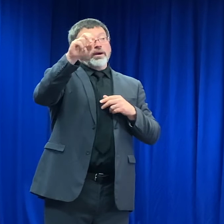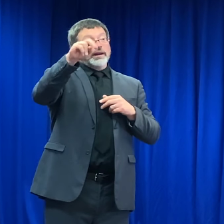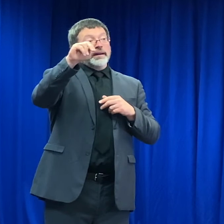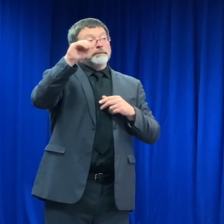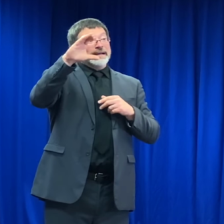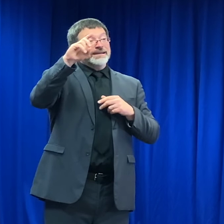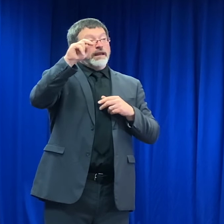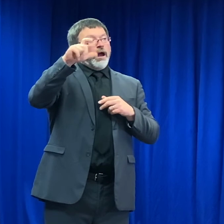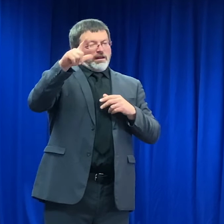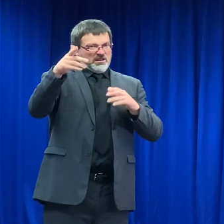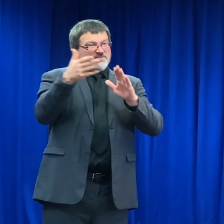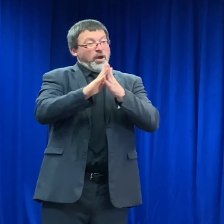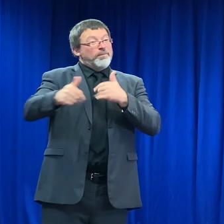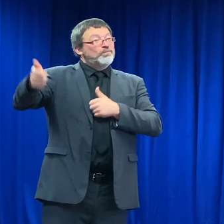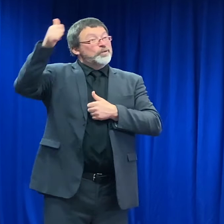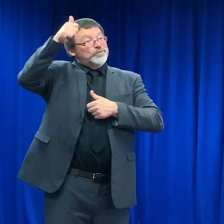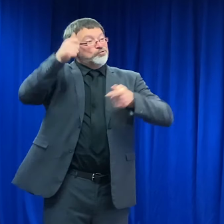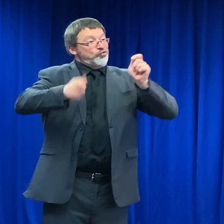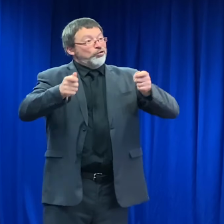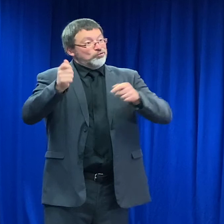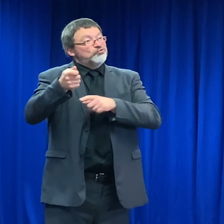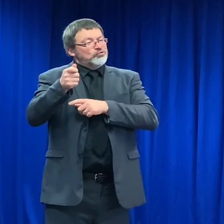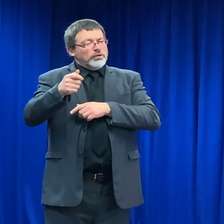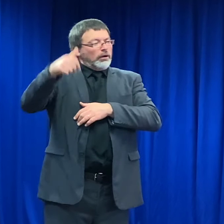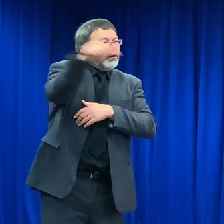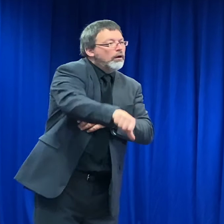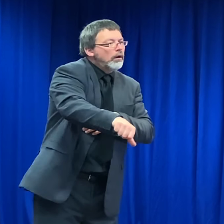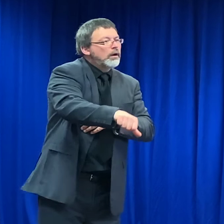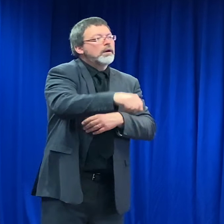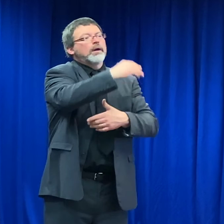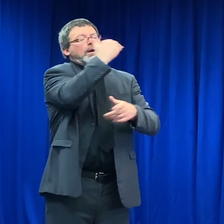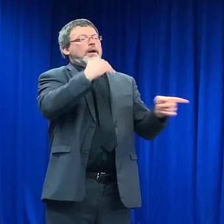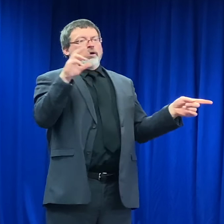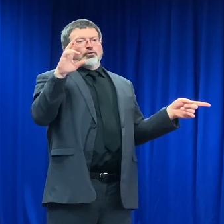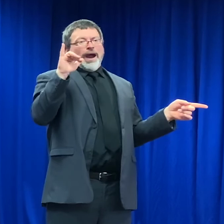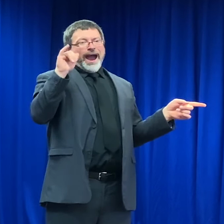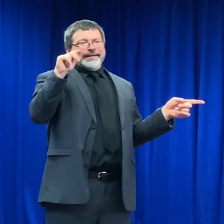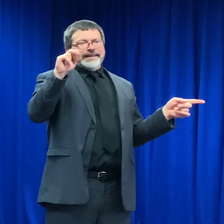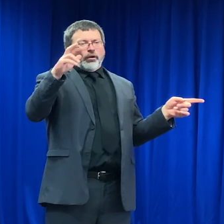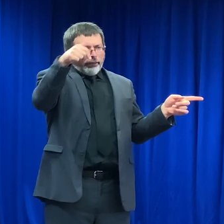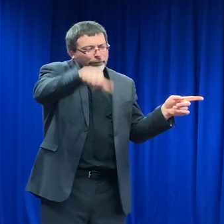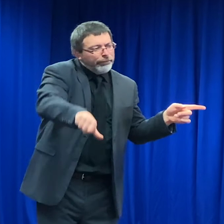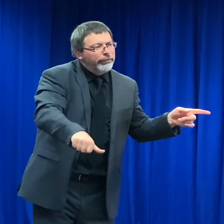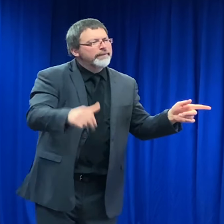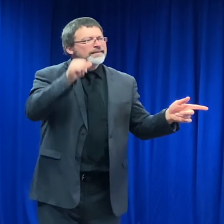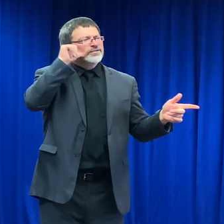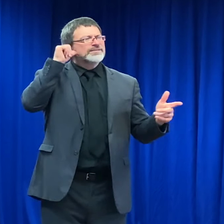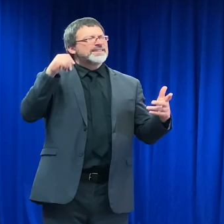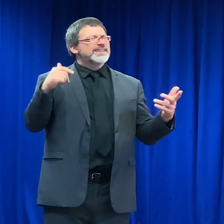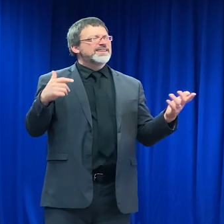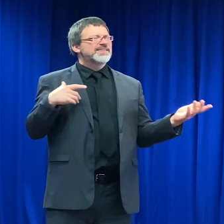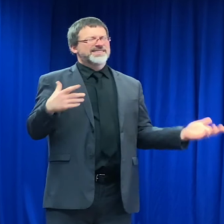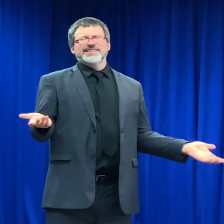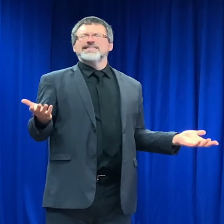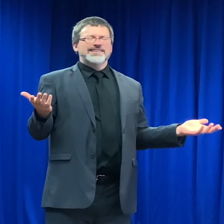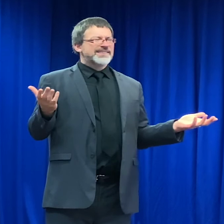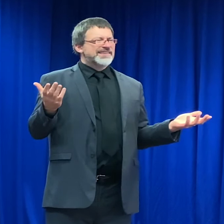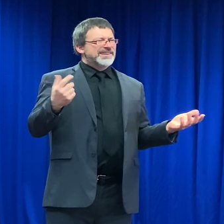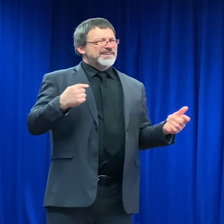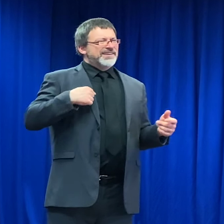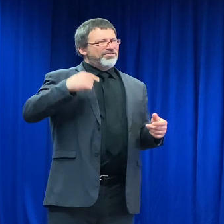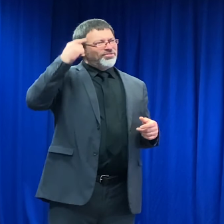others. I think it's just a shame. It's really a shame because there has to be we're different than that. The Executive Council is one of the only ones